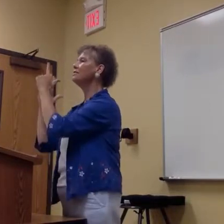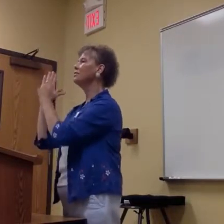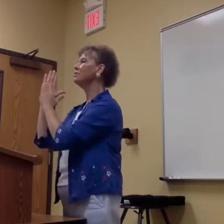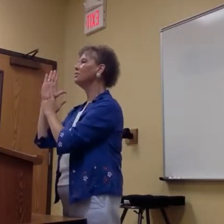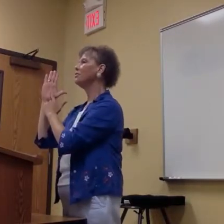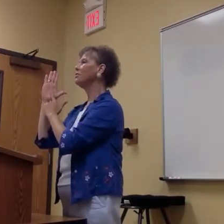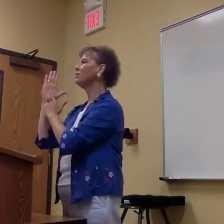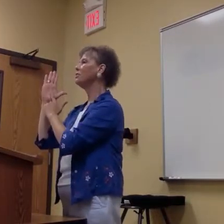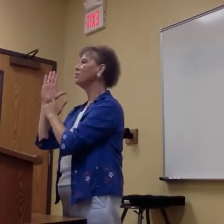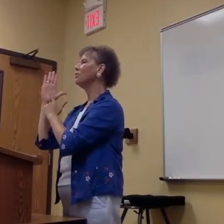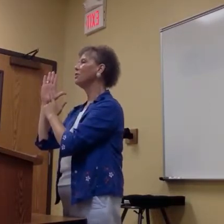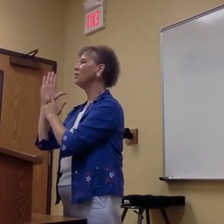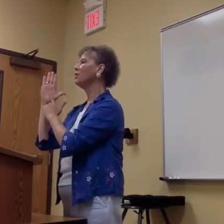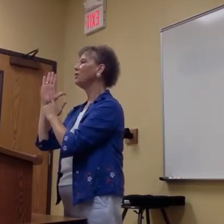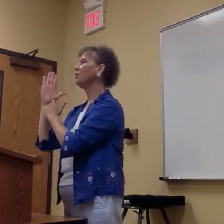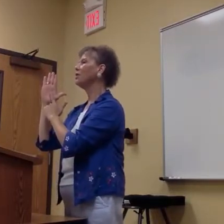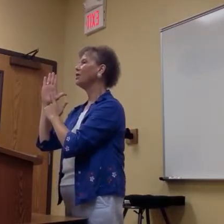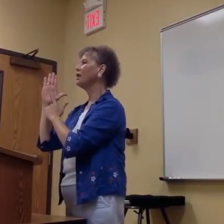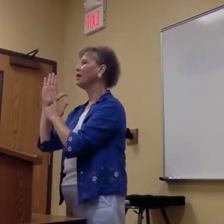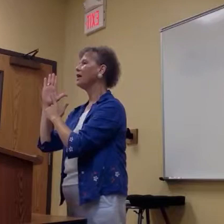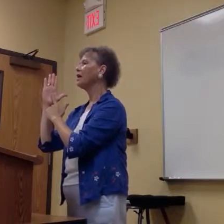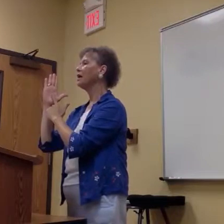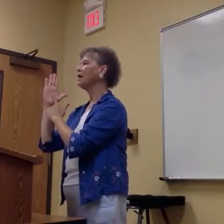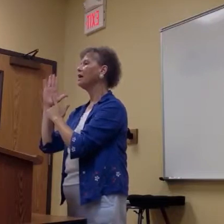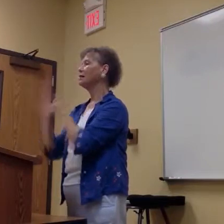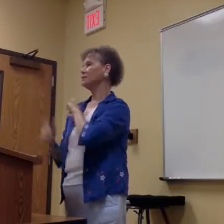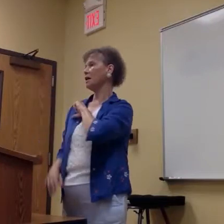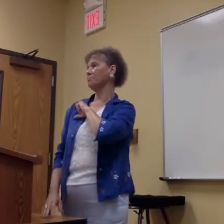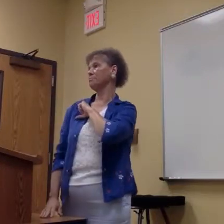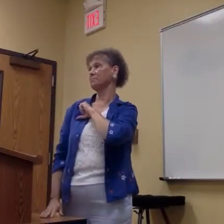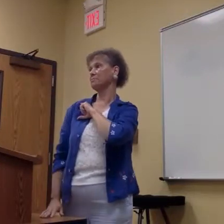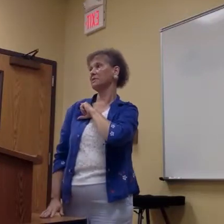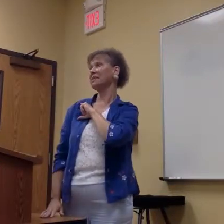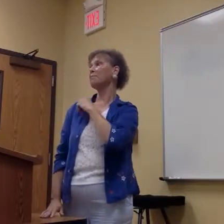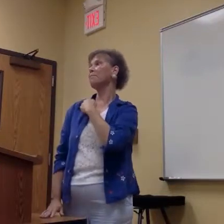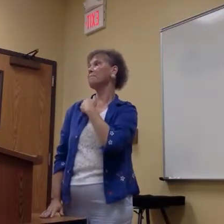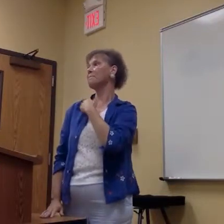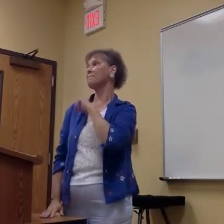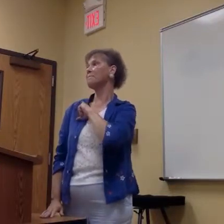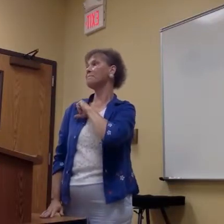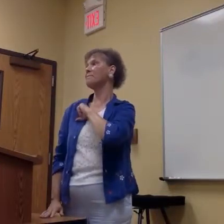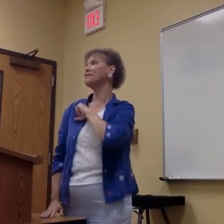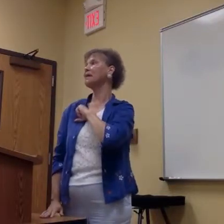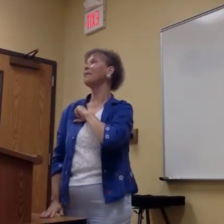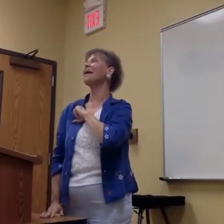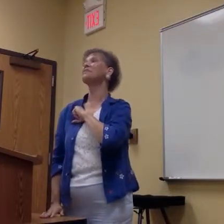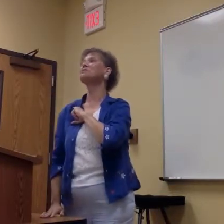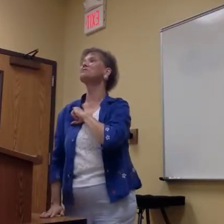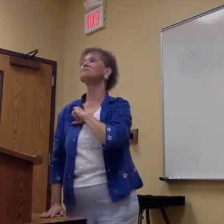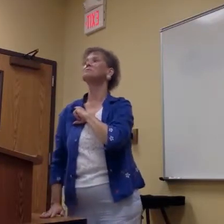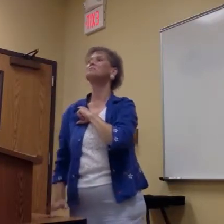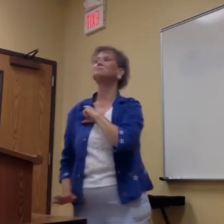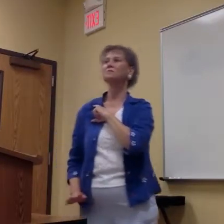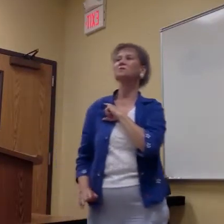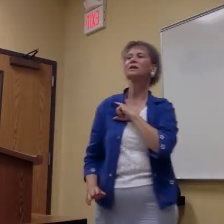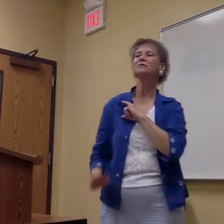What's a cop? Cop. He's got a badge. Okay. So a law person,